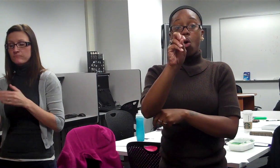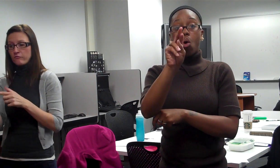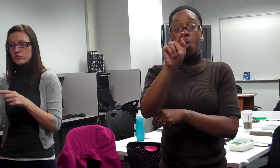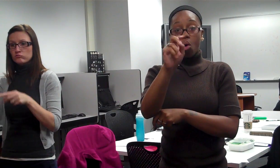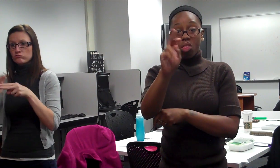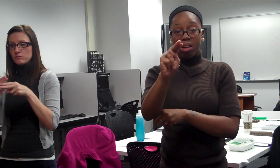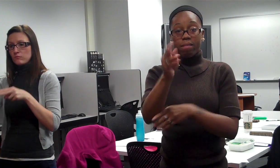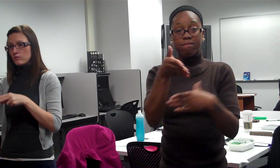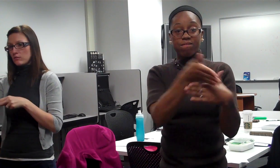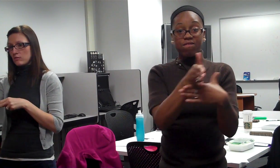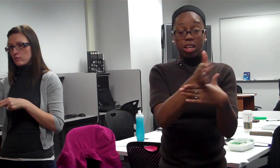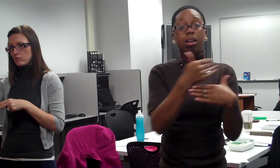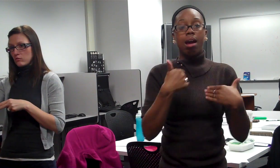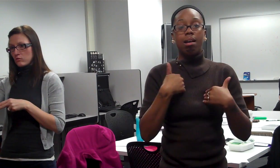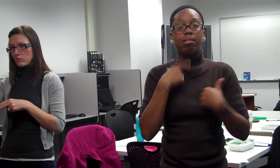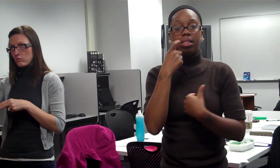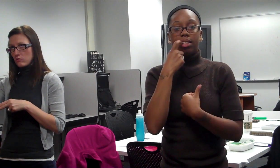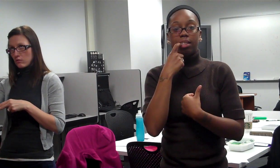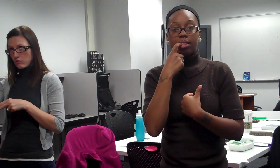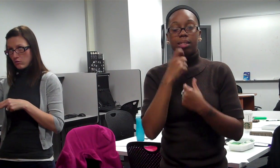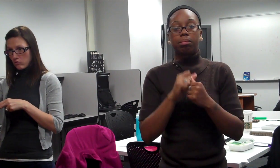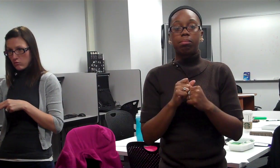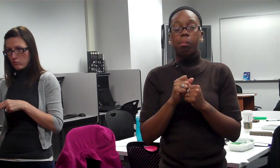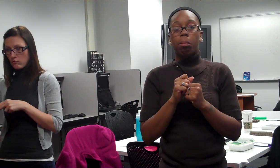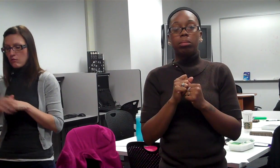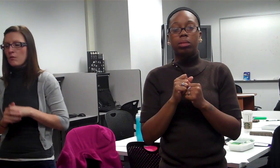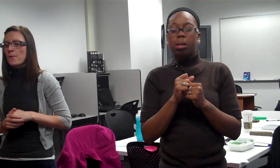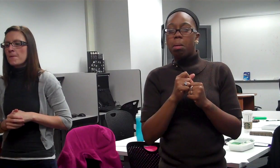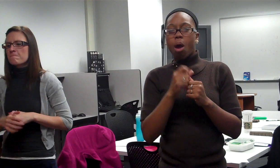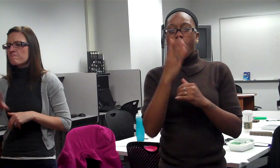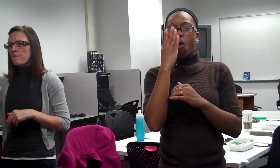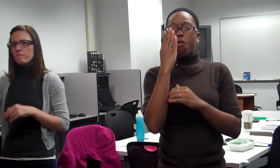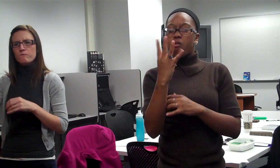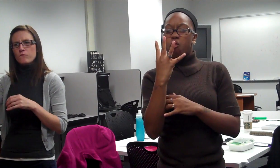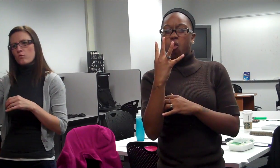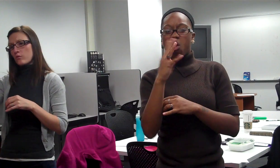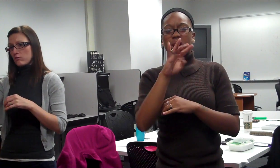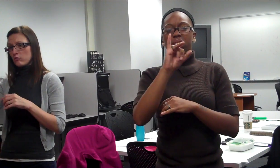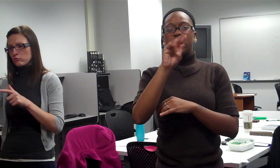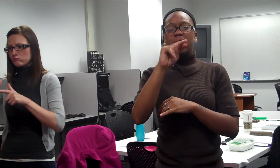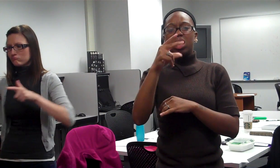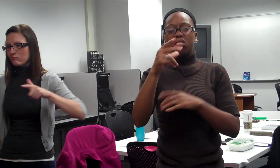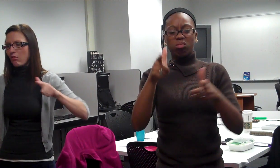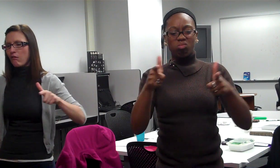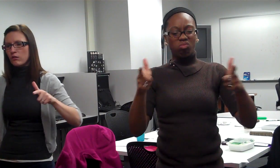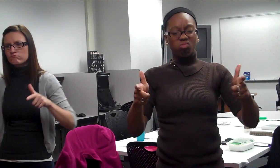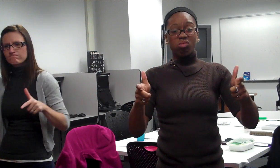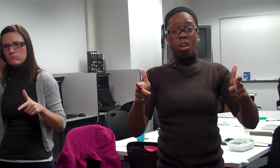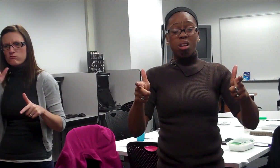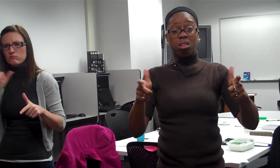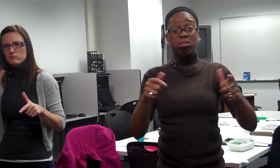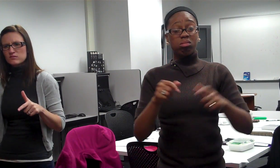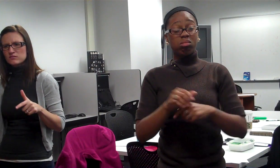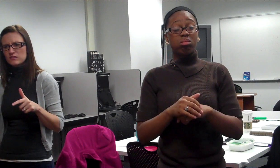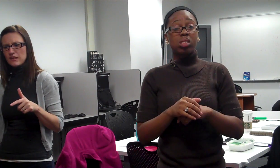which it was about 4 inches long and it looked like a snake. So it really didn't have any teeth